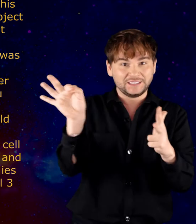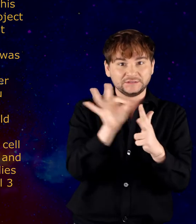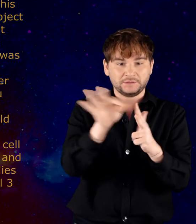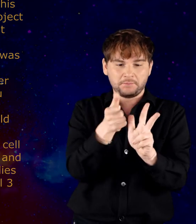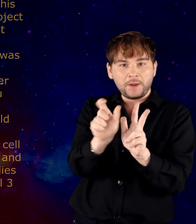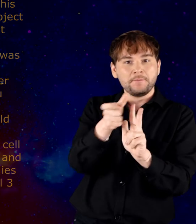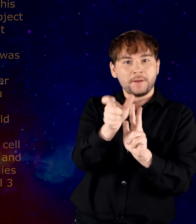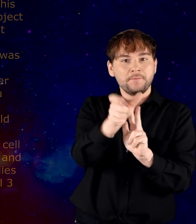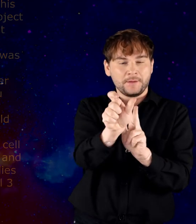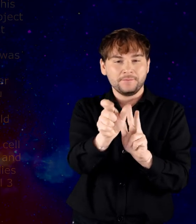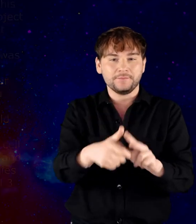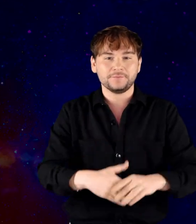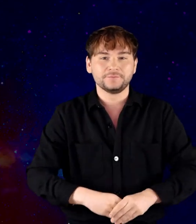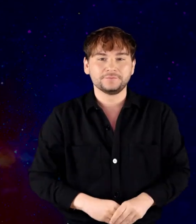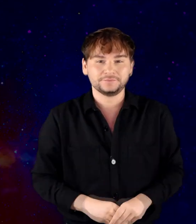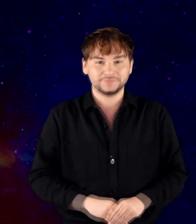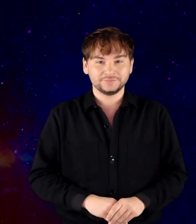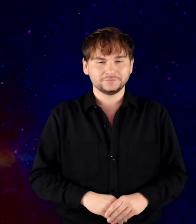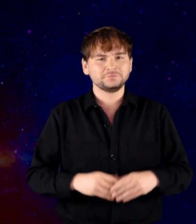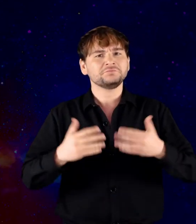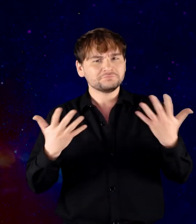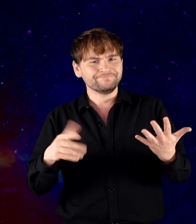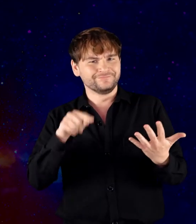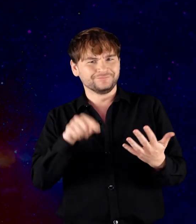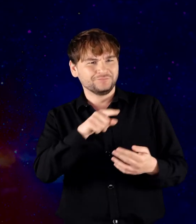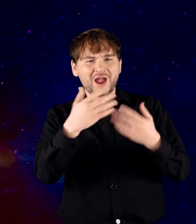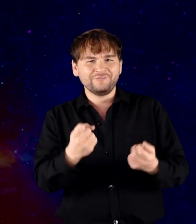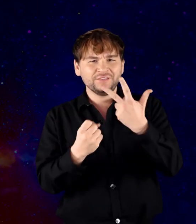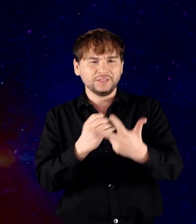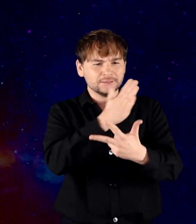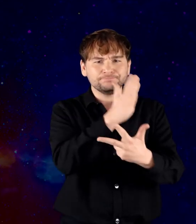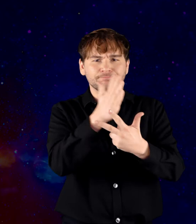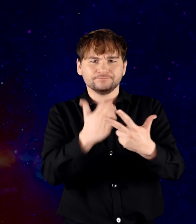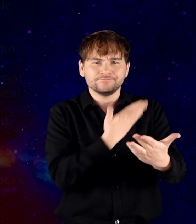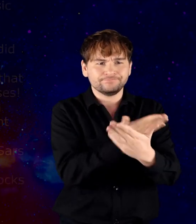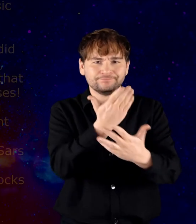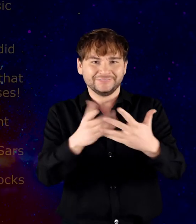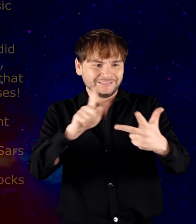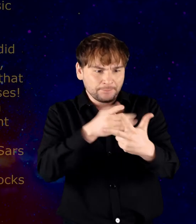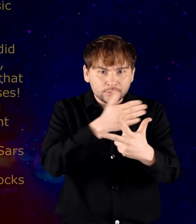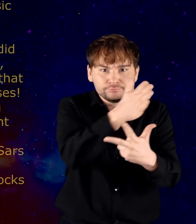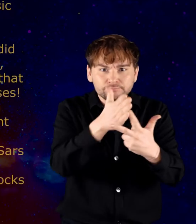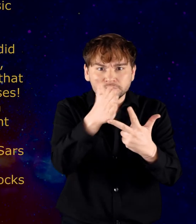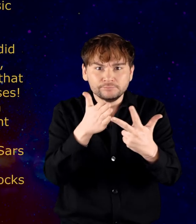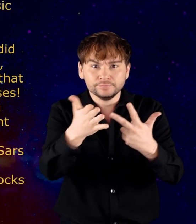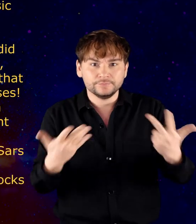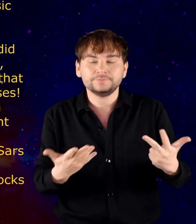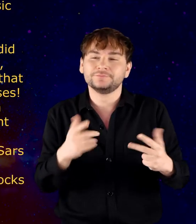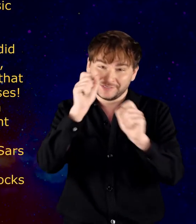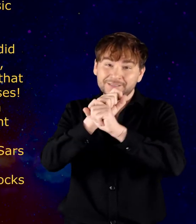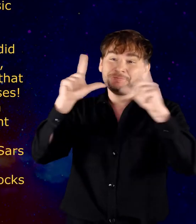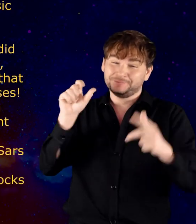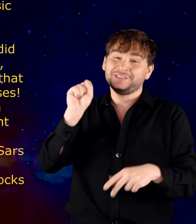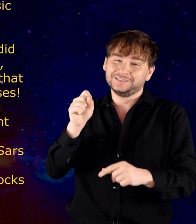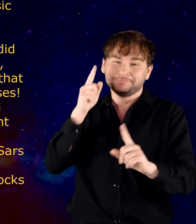hopefully then block their infection. That means you do three jobs in one time. That was the basic idea, yes.